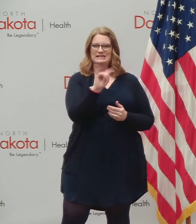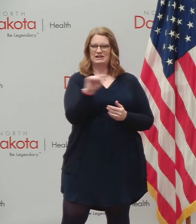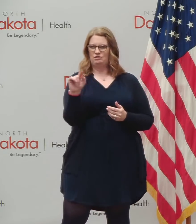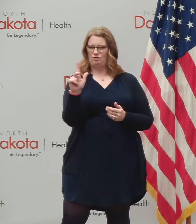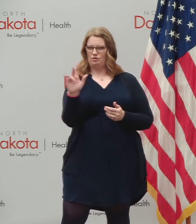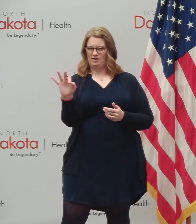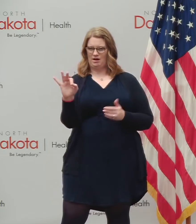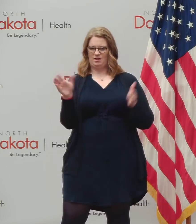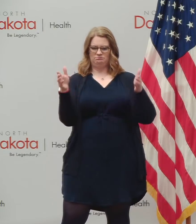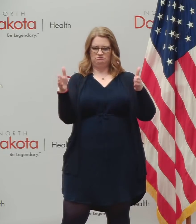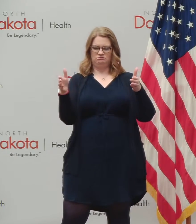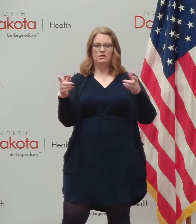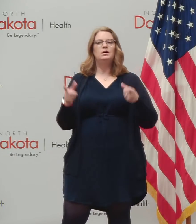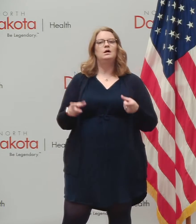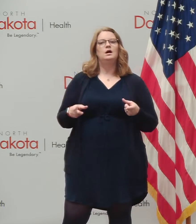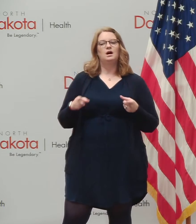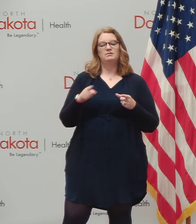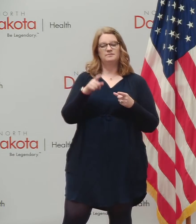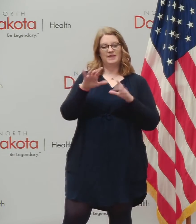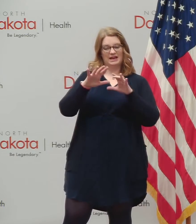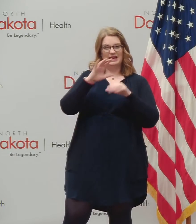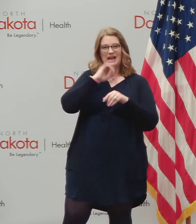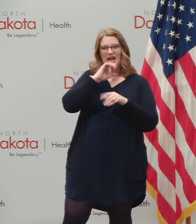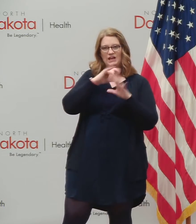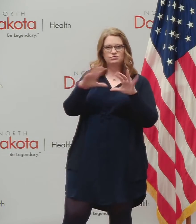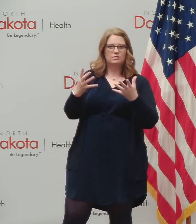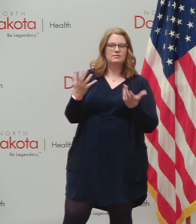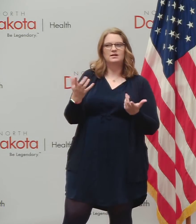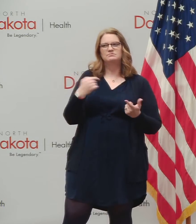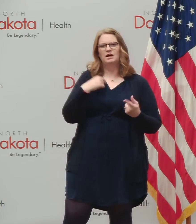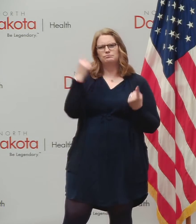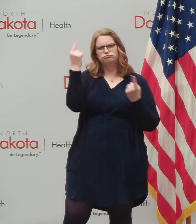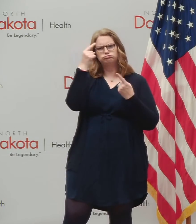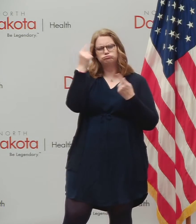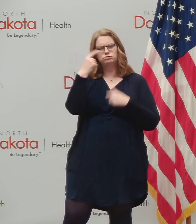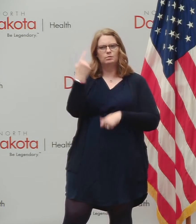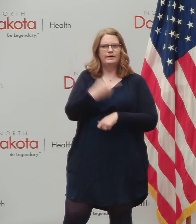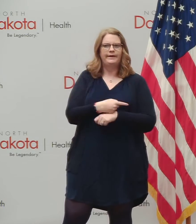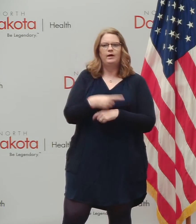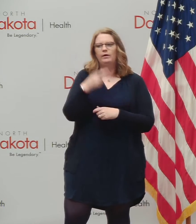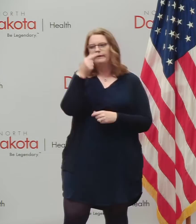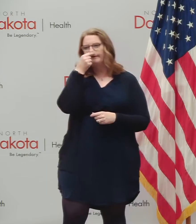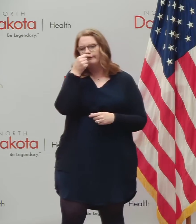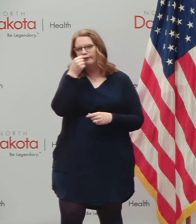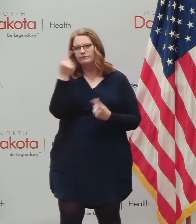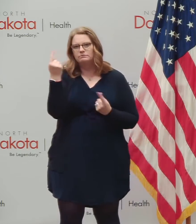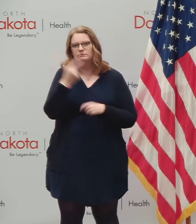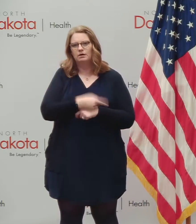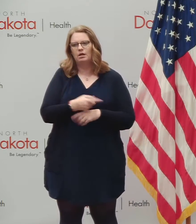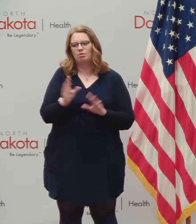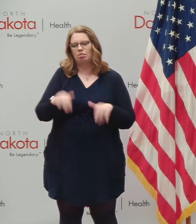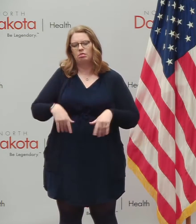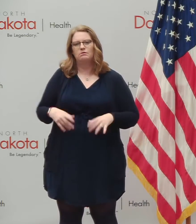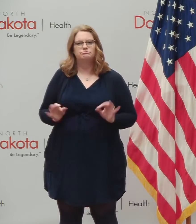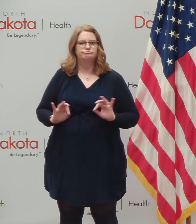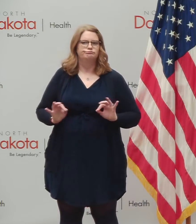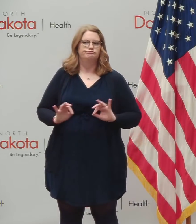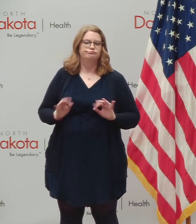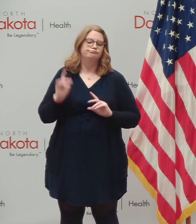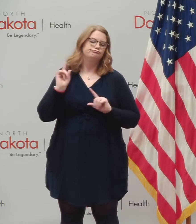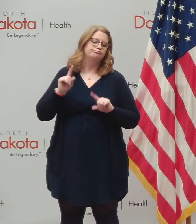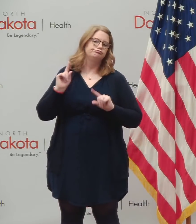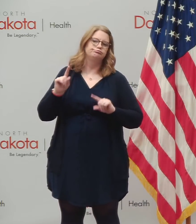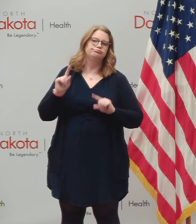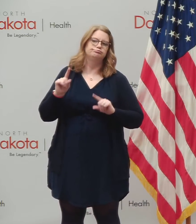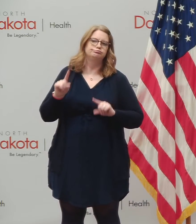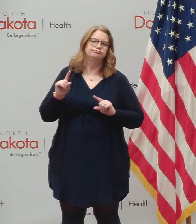the folks that might, hey, I had a headache for a day, I had the sniffles for a day, I just kept on doing whatever I'm doing, going to school,